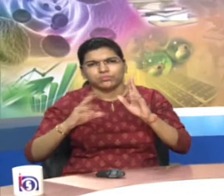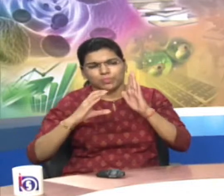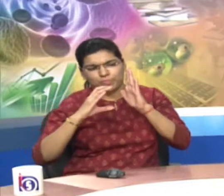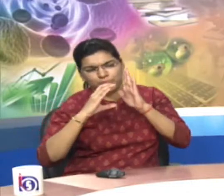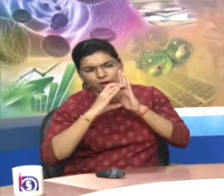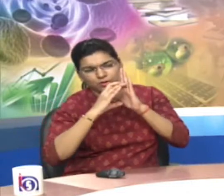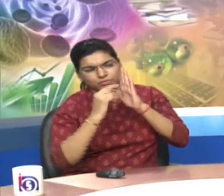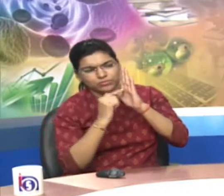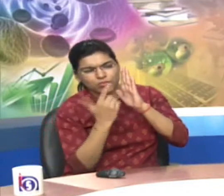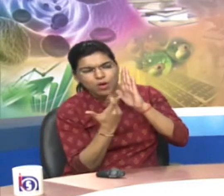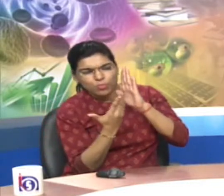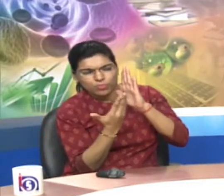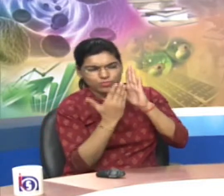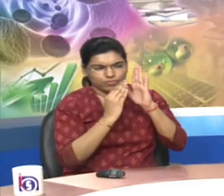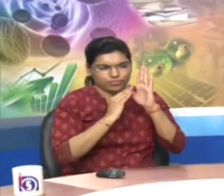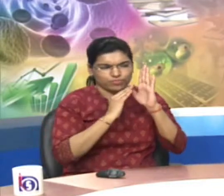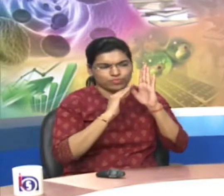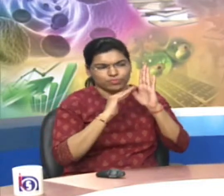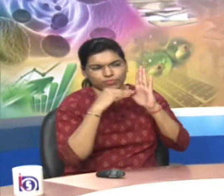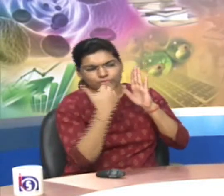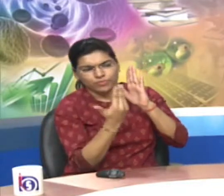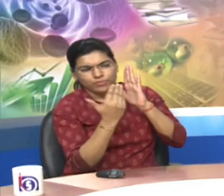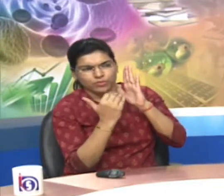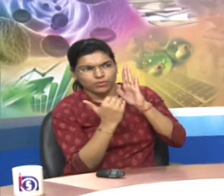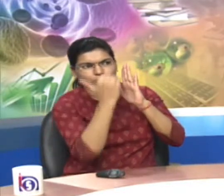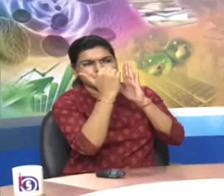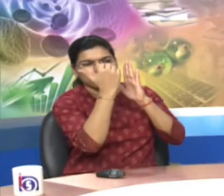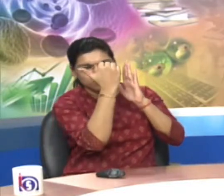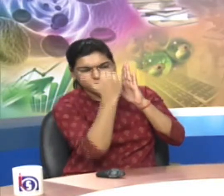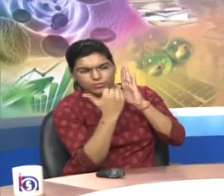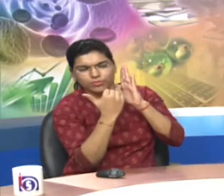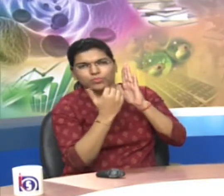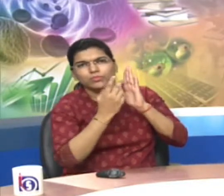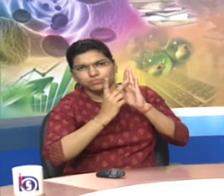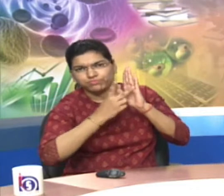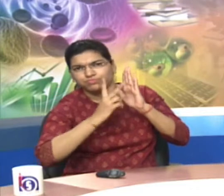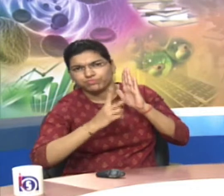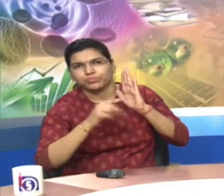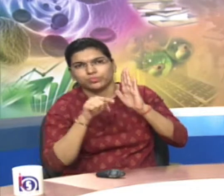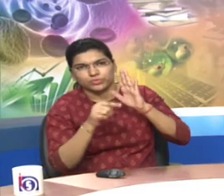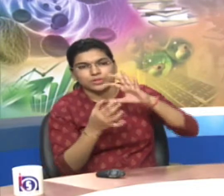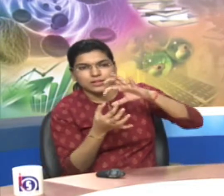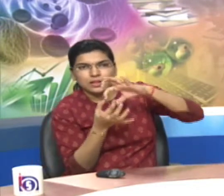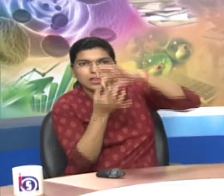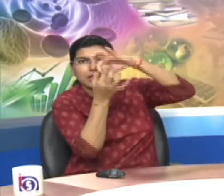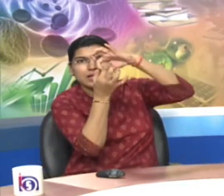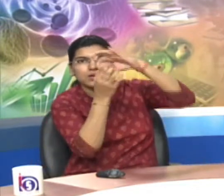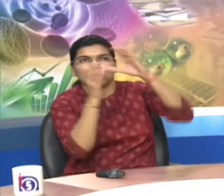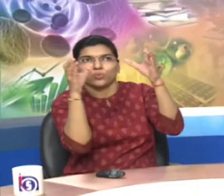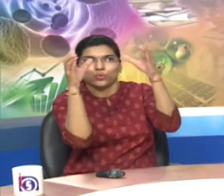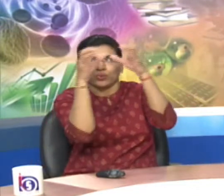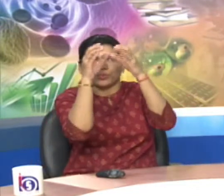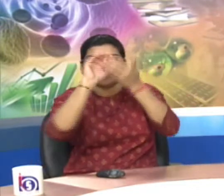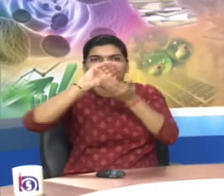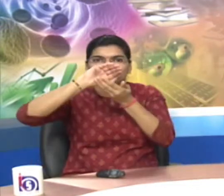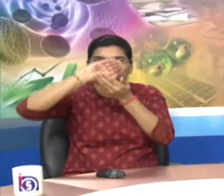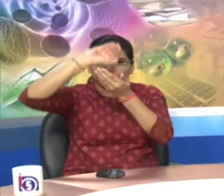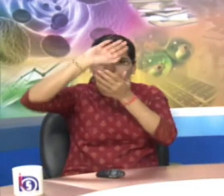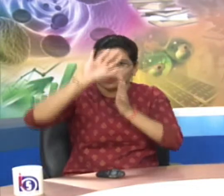So, there are different ways you can make the changes in your text accordingly. So,